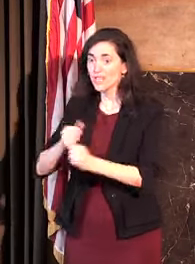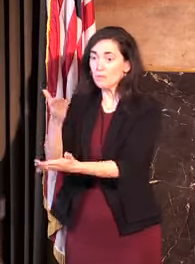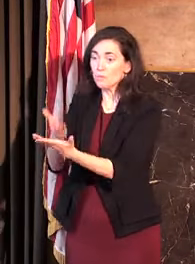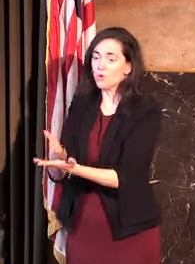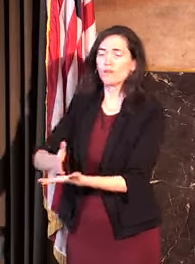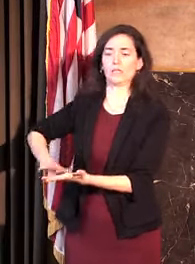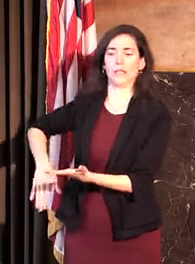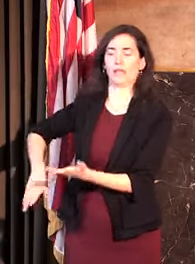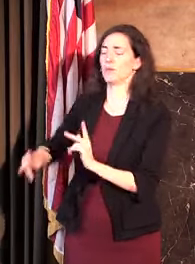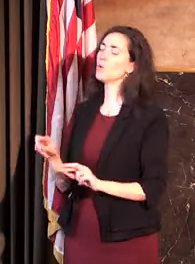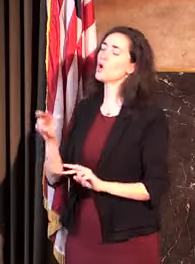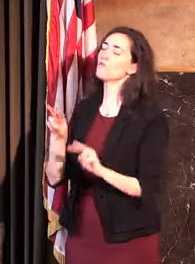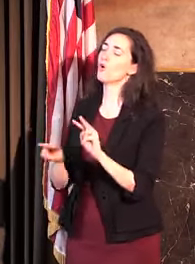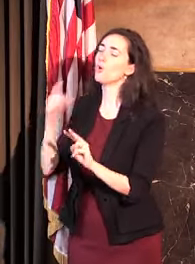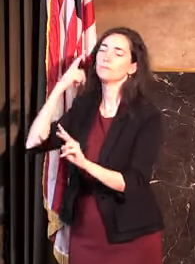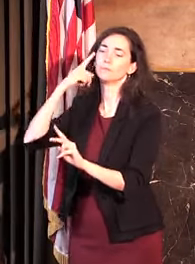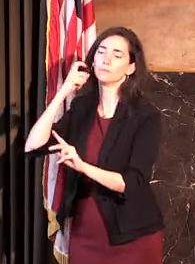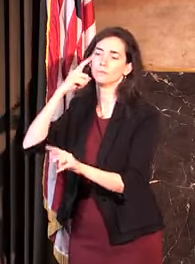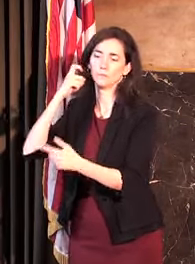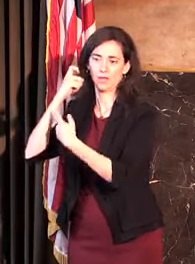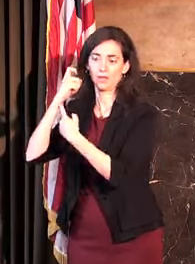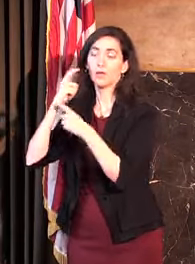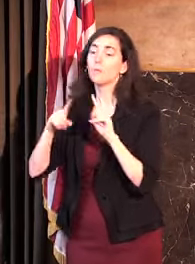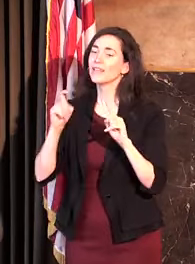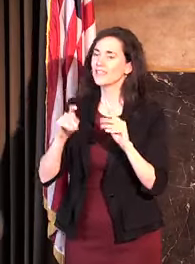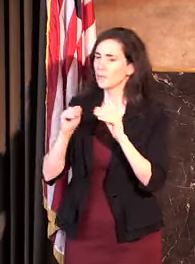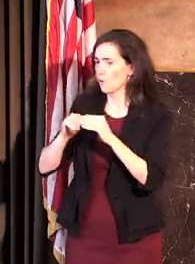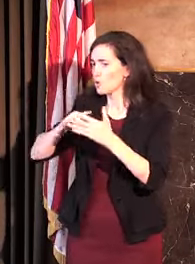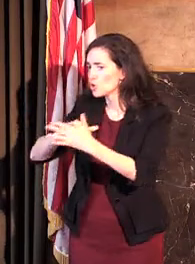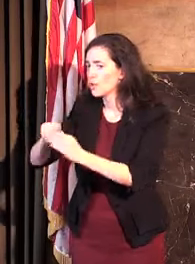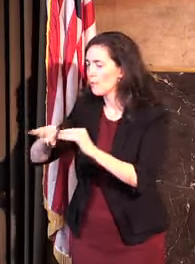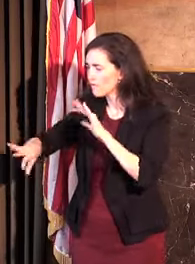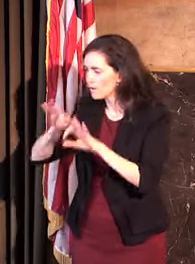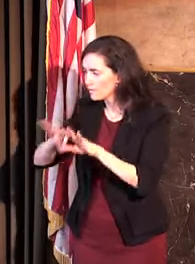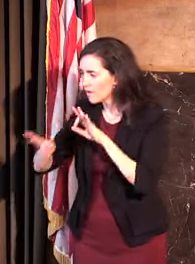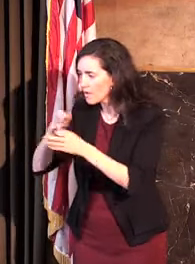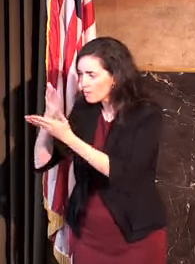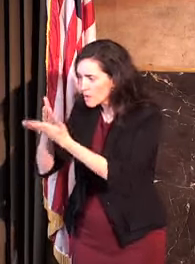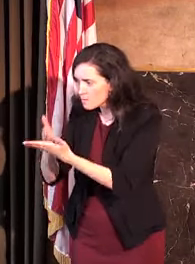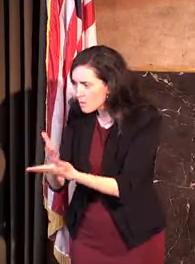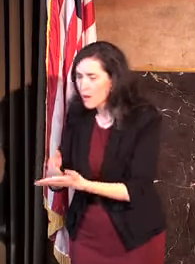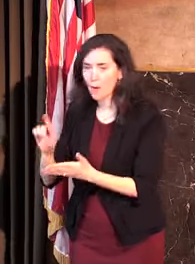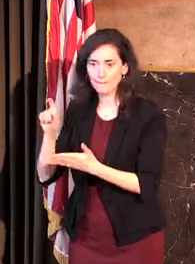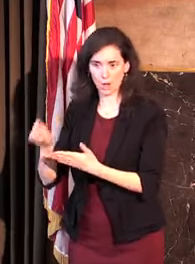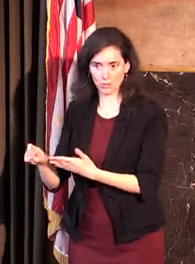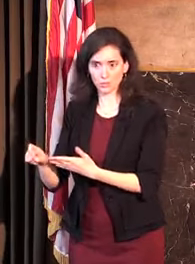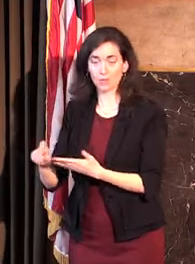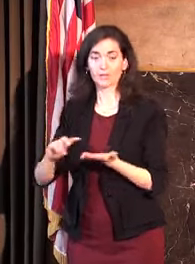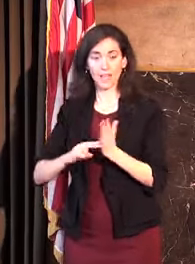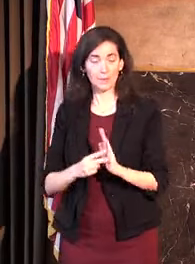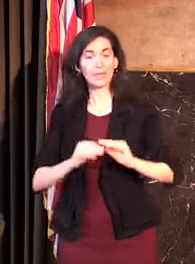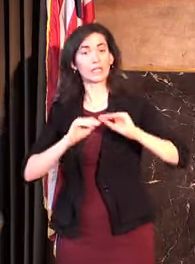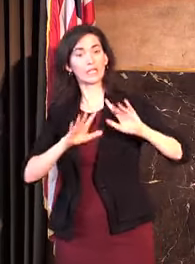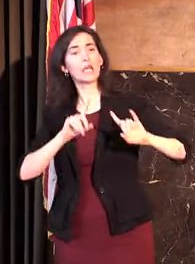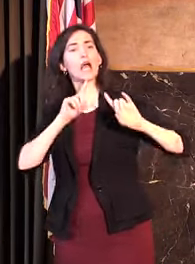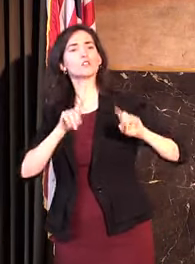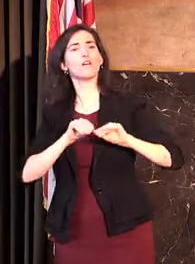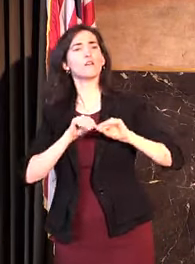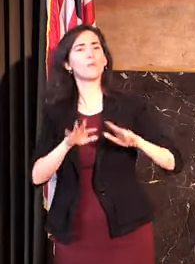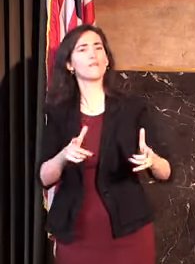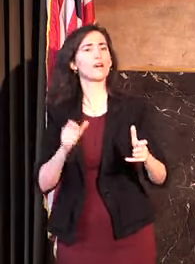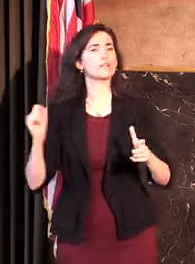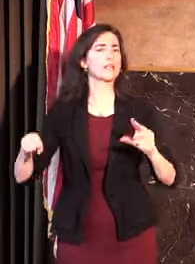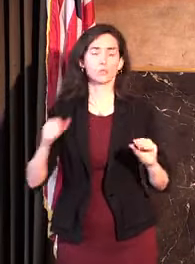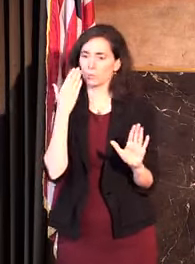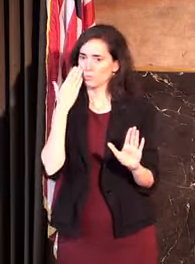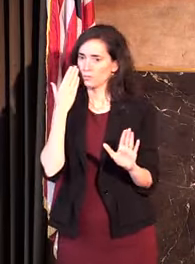more data and more time to see what happens, we won't have a more definitive answer about how transmissible